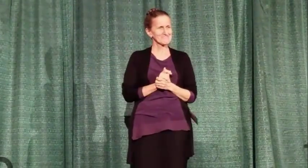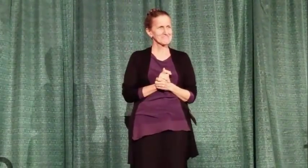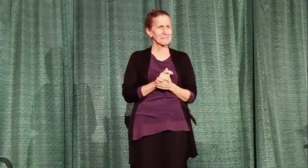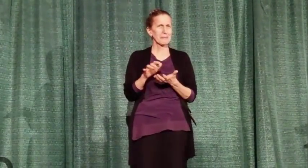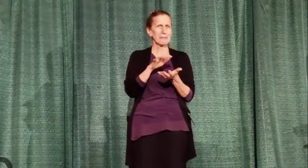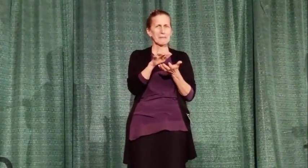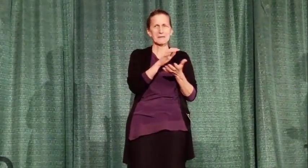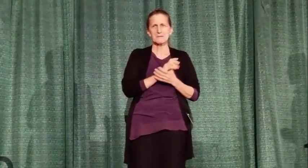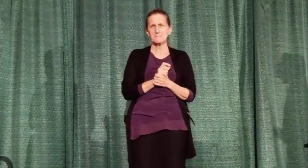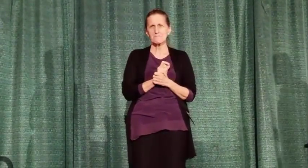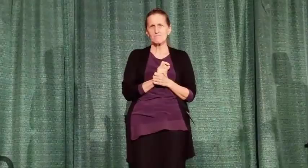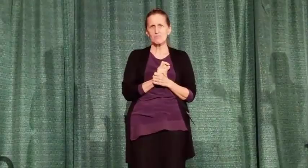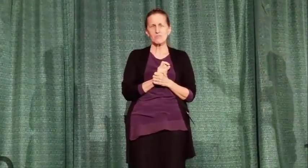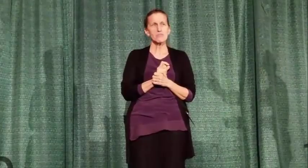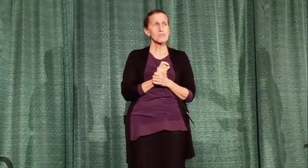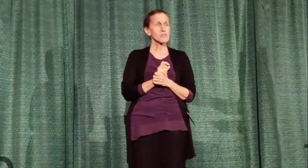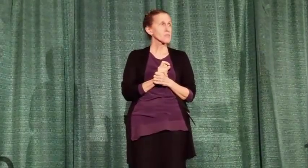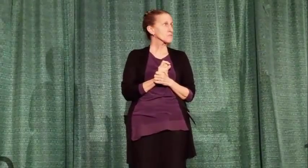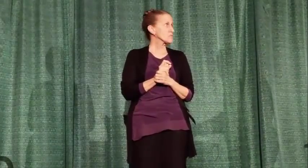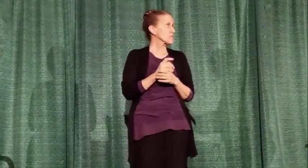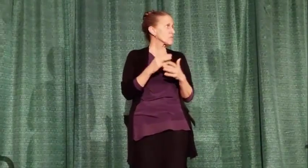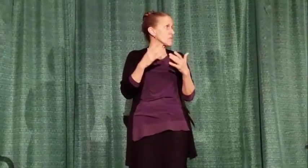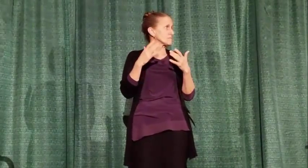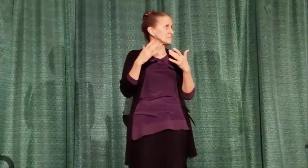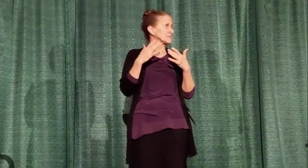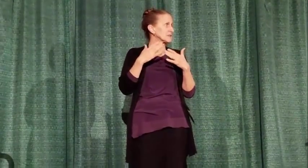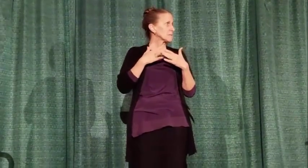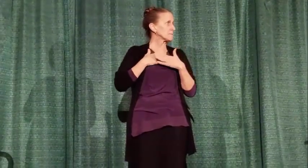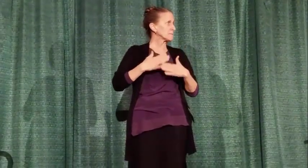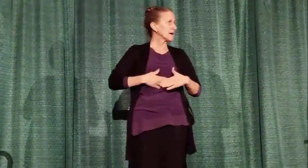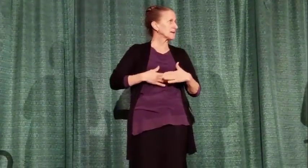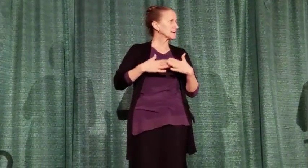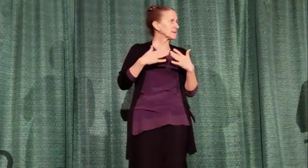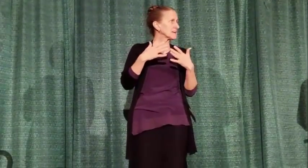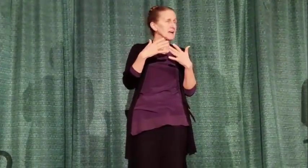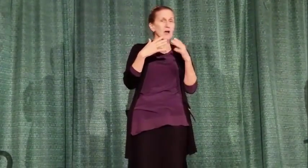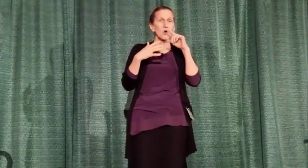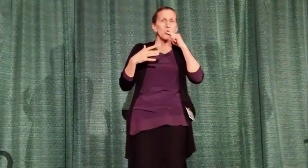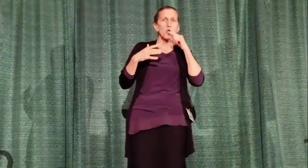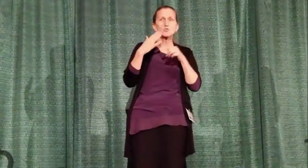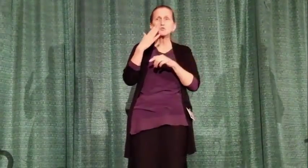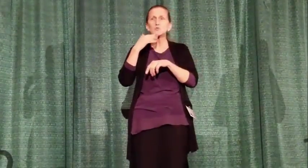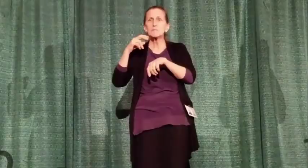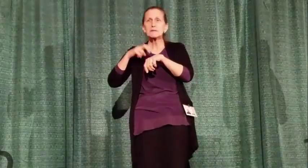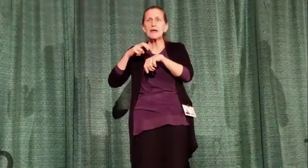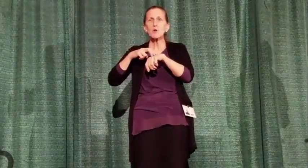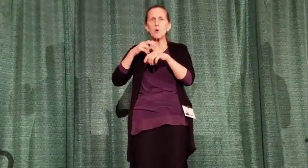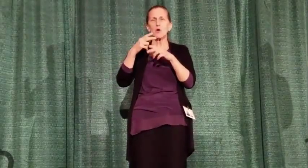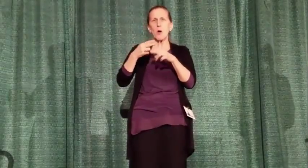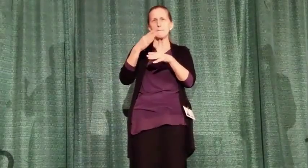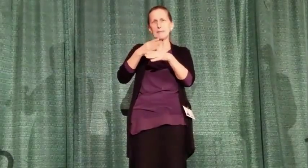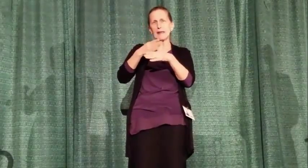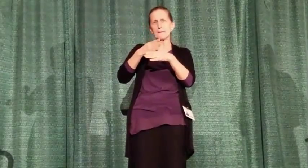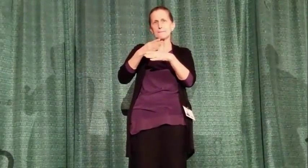and then the moderate glycemic load foods, medium glycemic loads like corn, sweet potato with oats and mangoes and whole